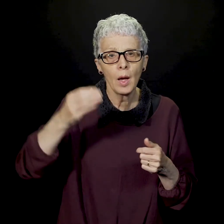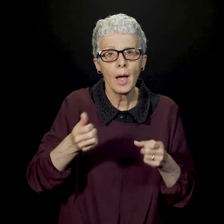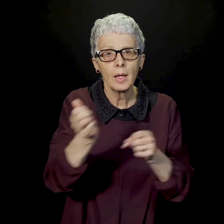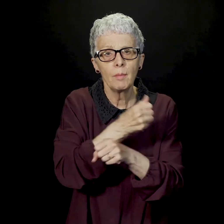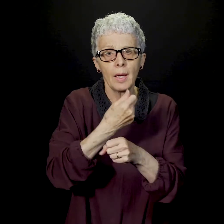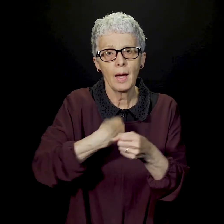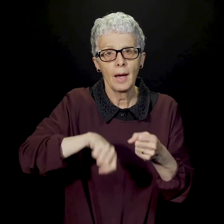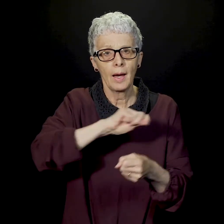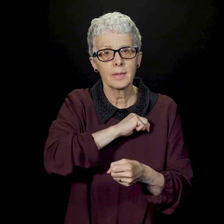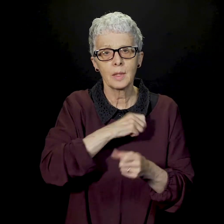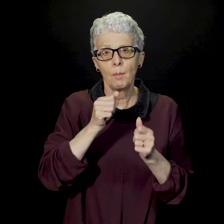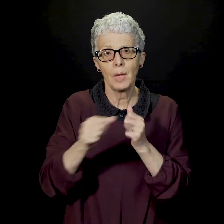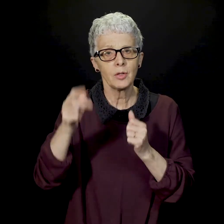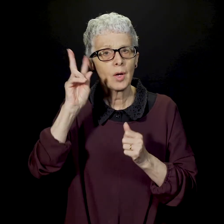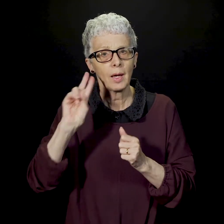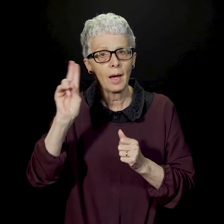it.